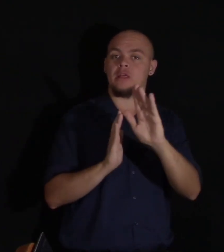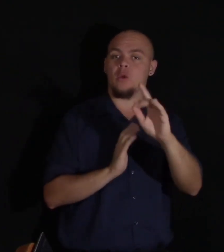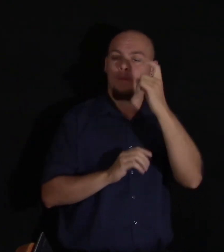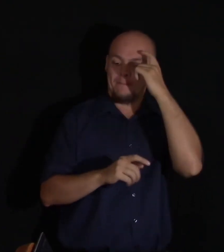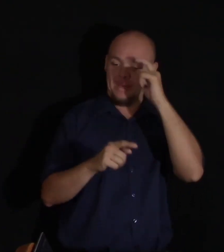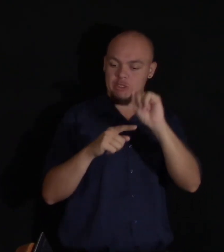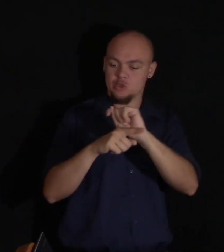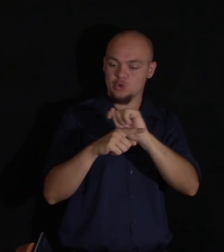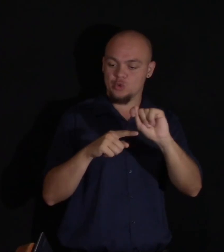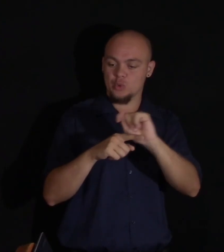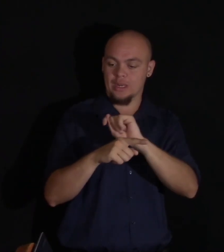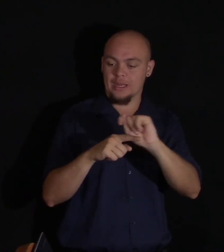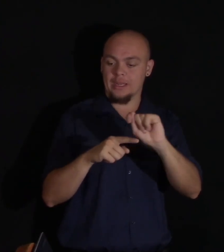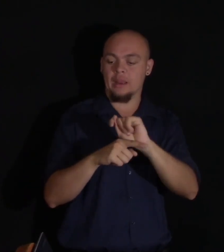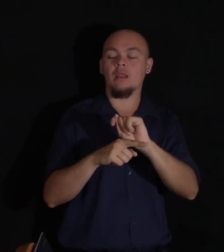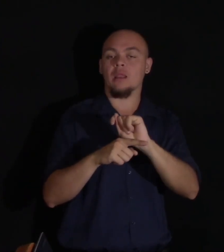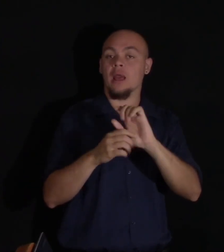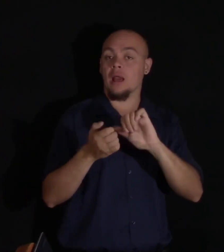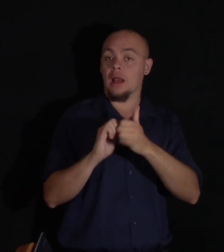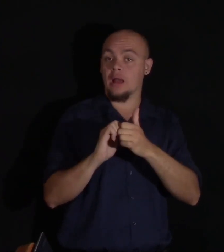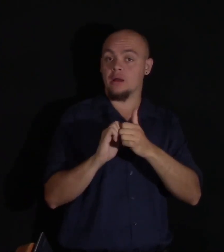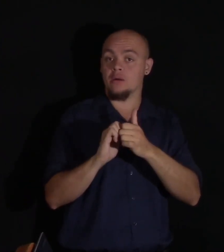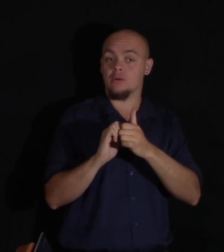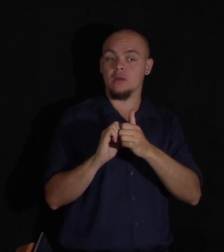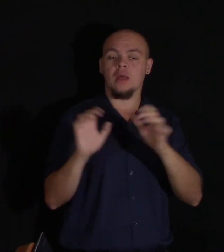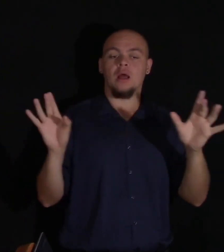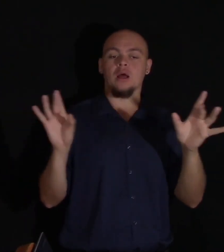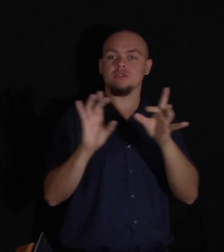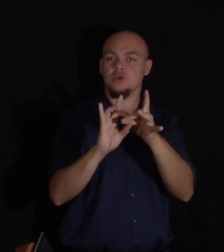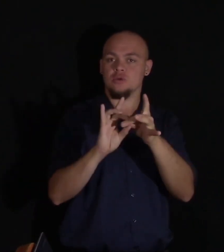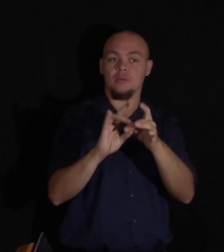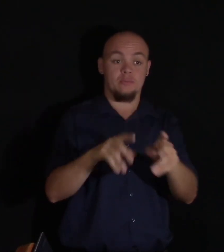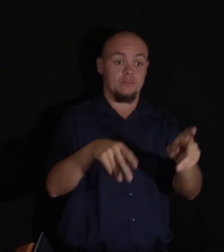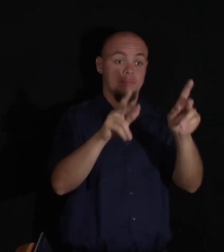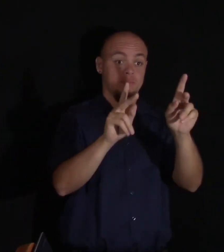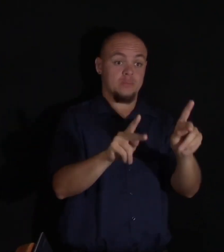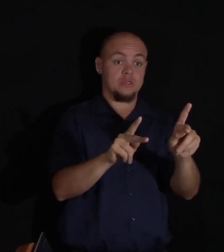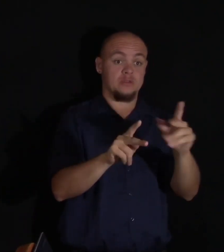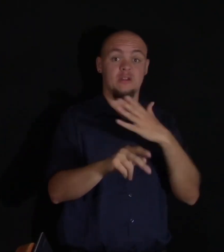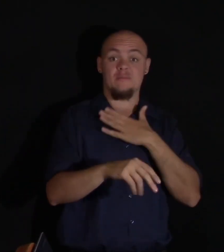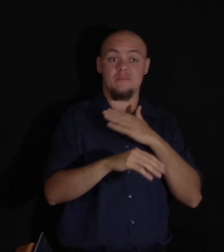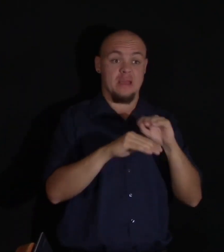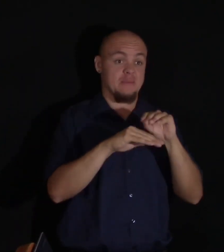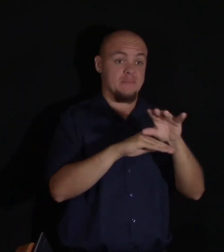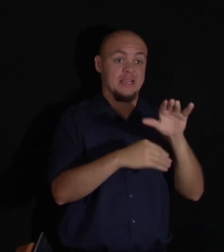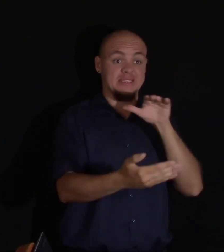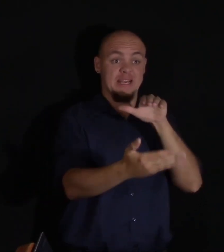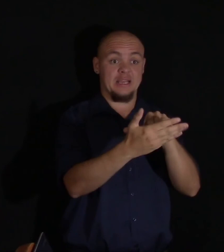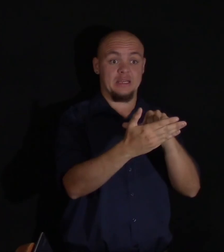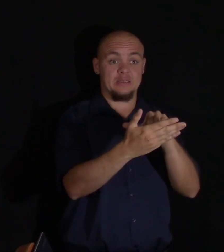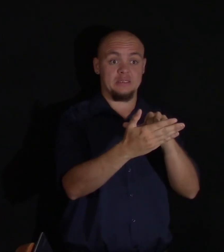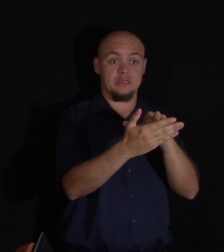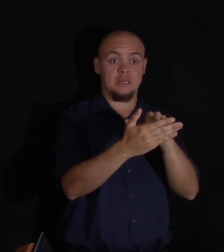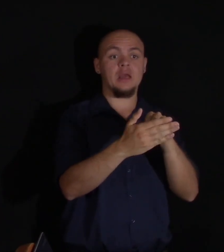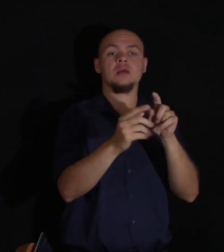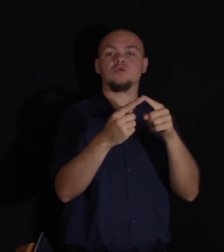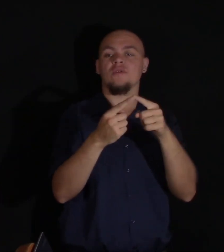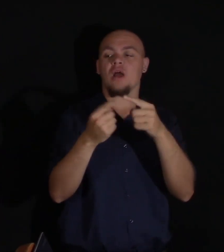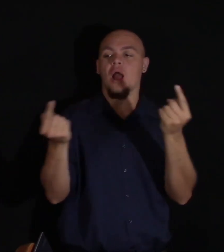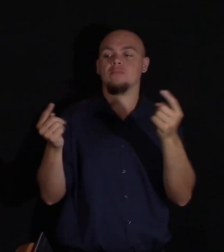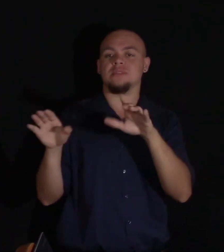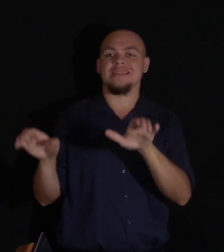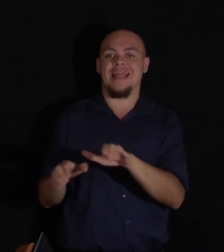unconscious mind by an intention in the form, when I see a person of my bias, then I do this counteraction.